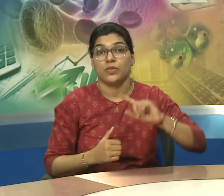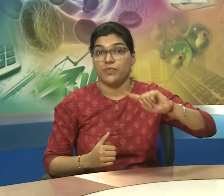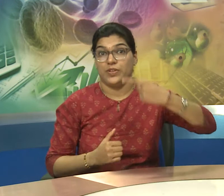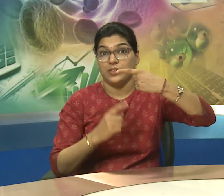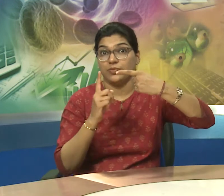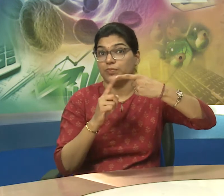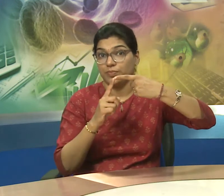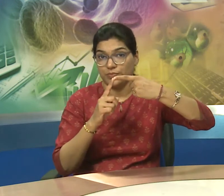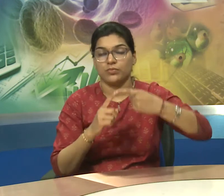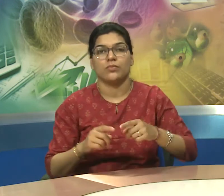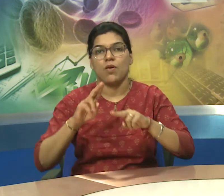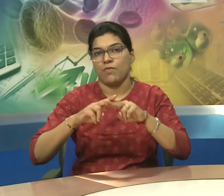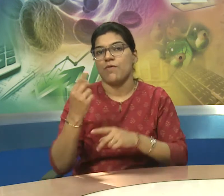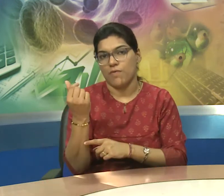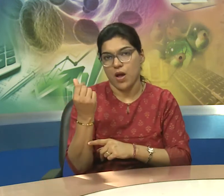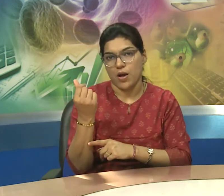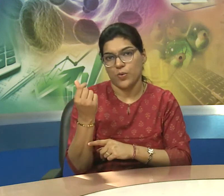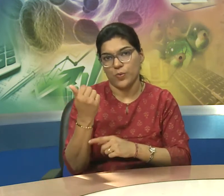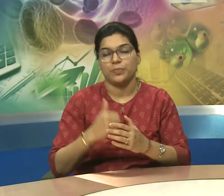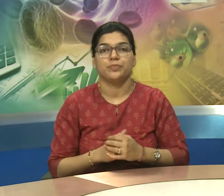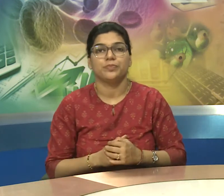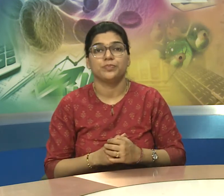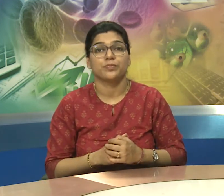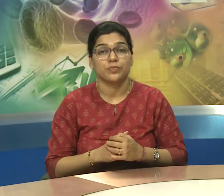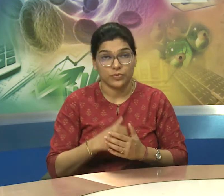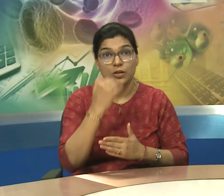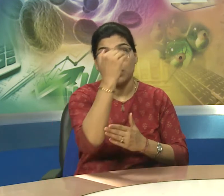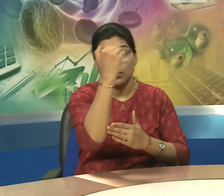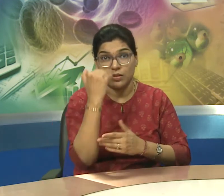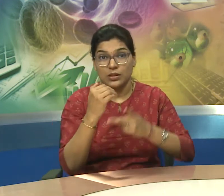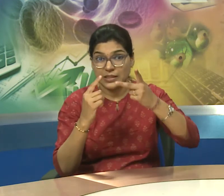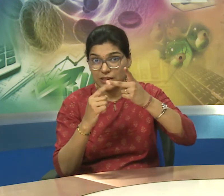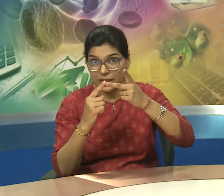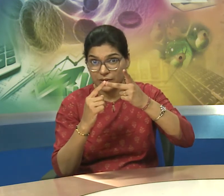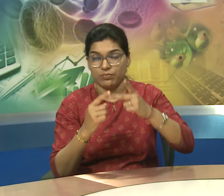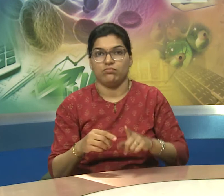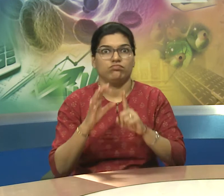On the right side, the first one is financing.